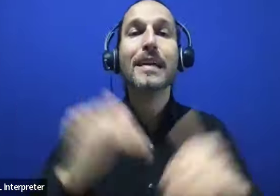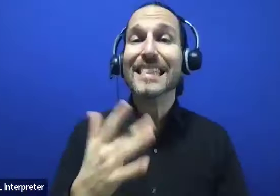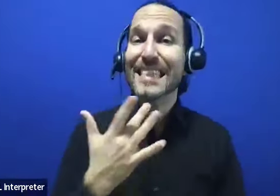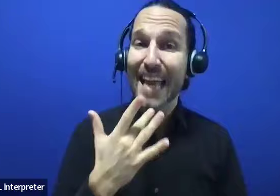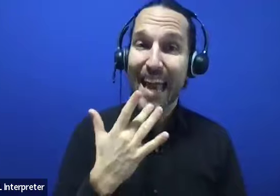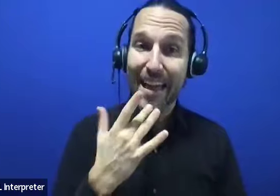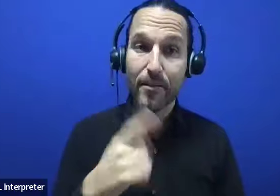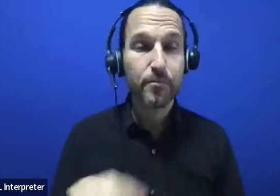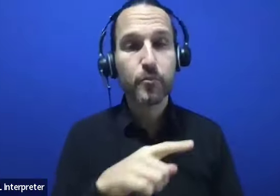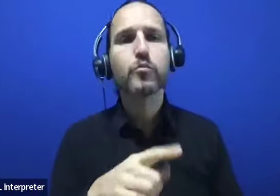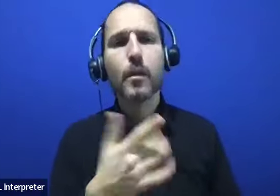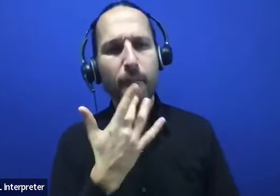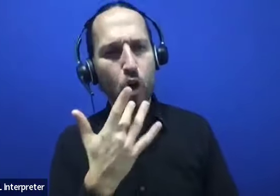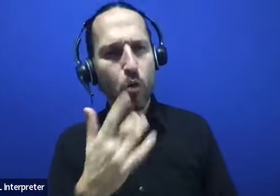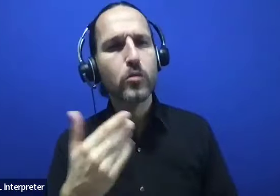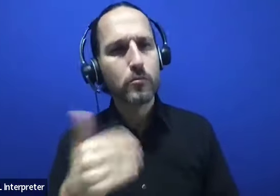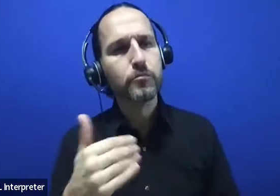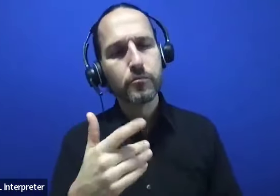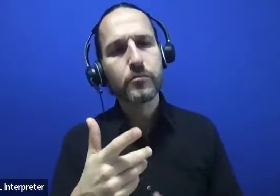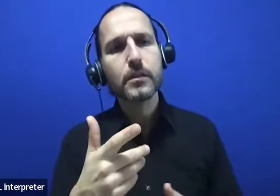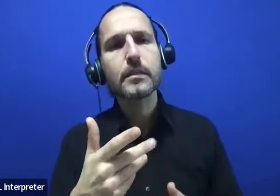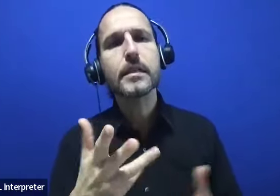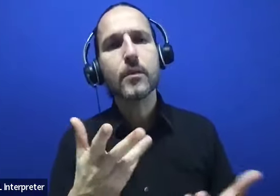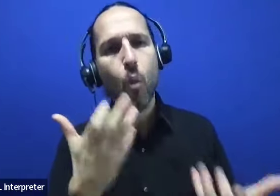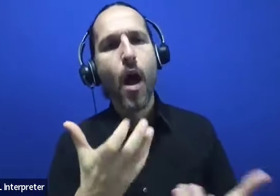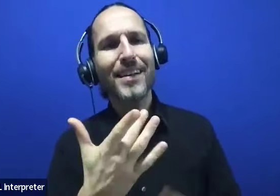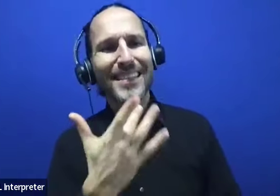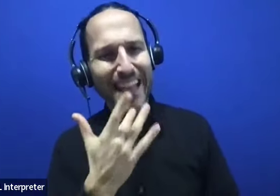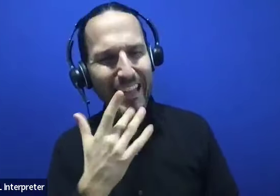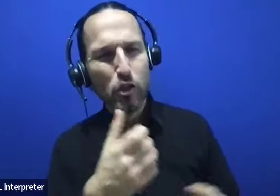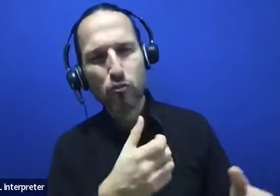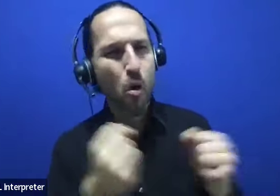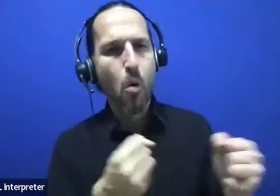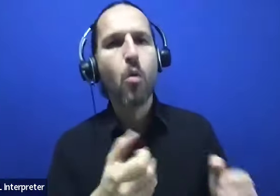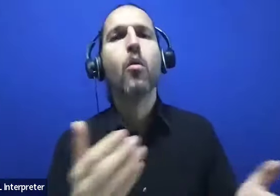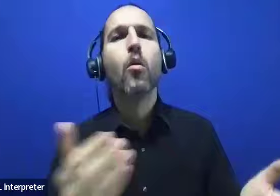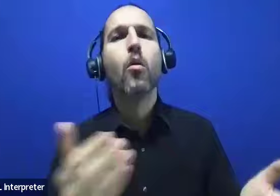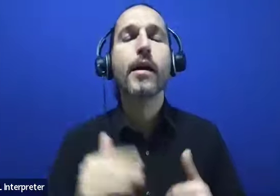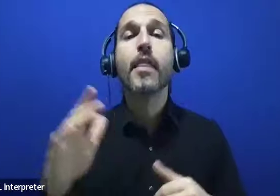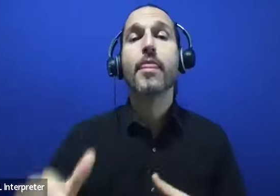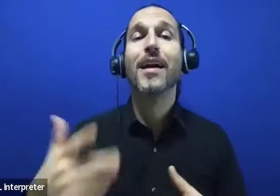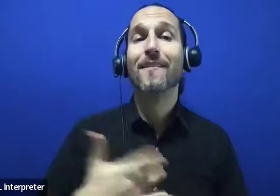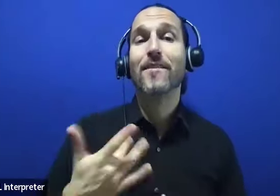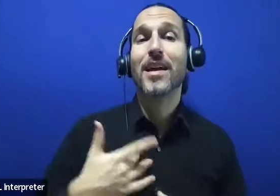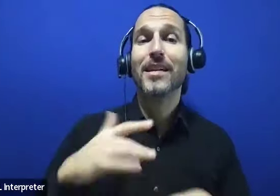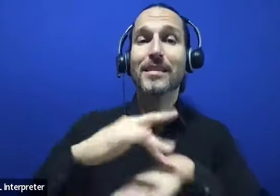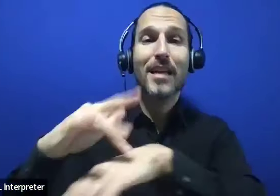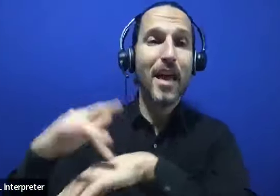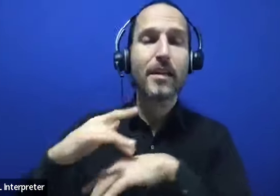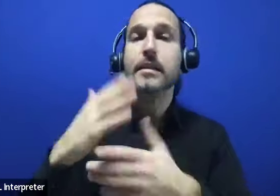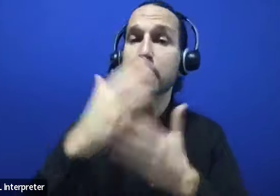many of them prefer strong taste because of the lack of smell, for one thing. Tactile sense, some of the kids are very